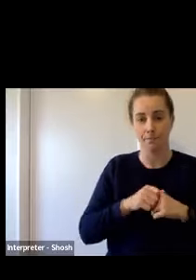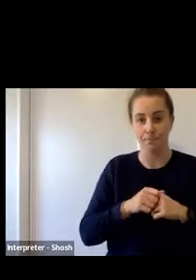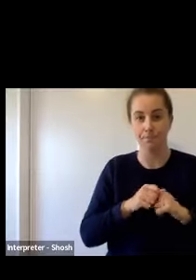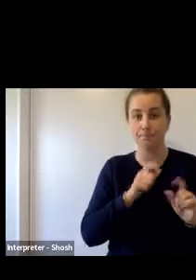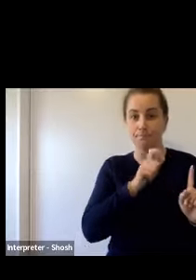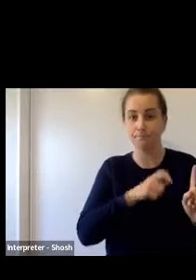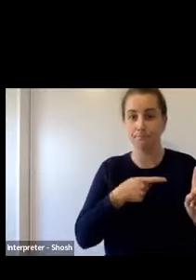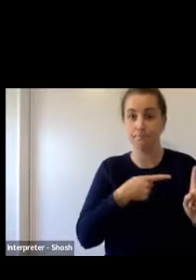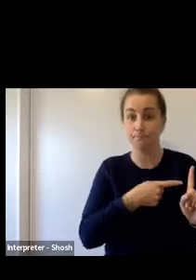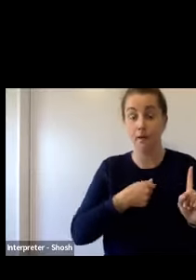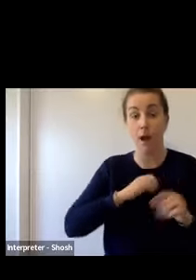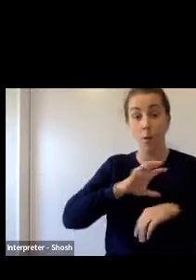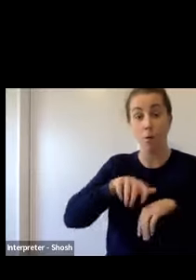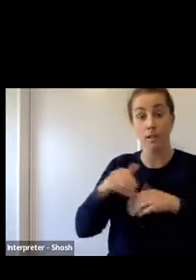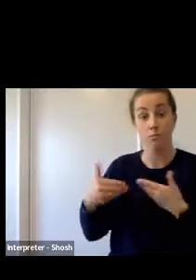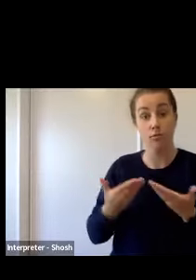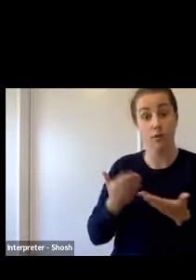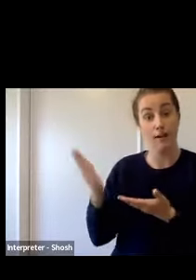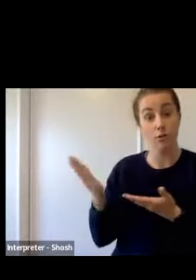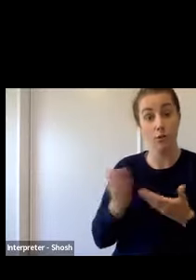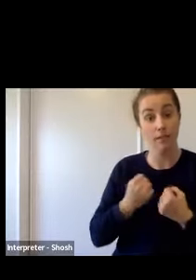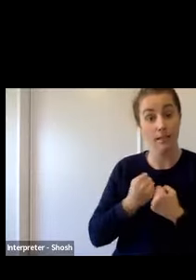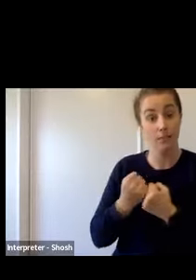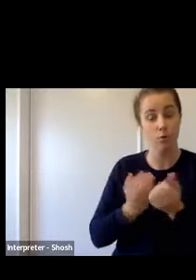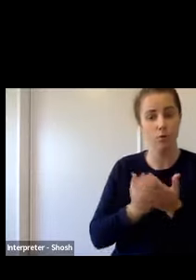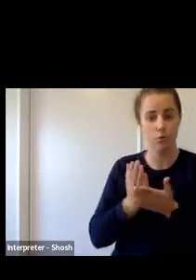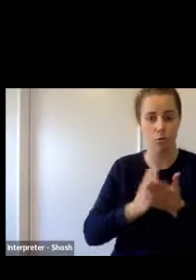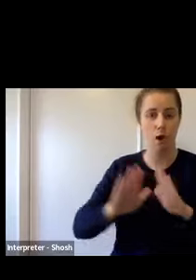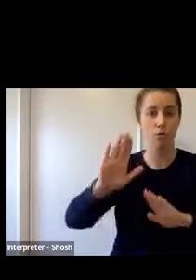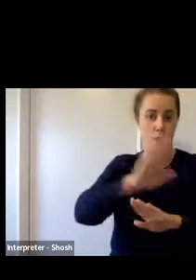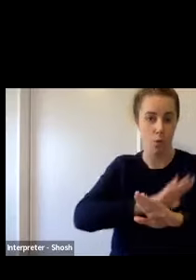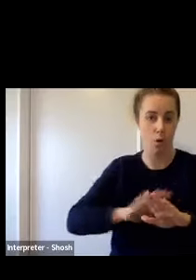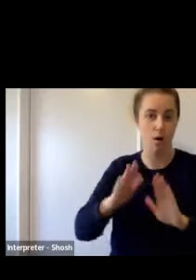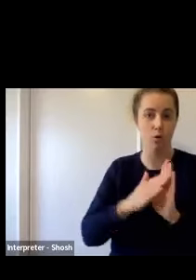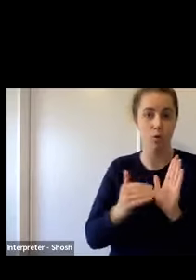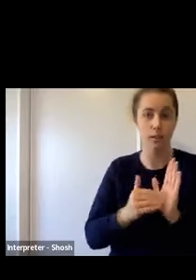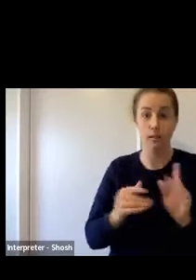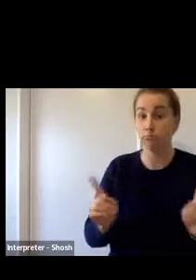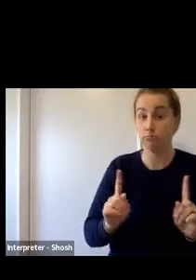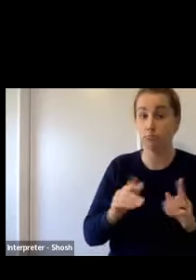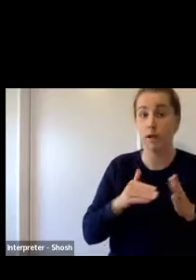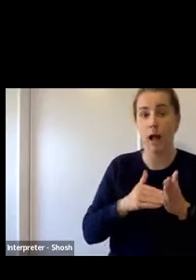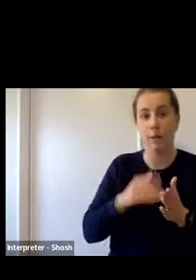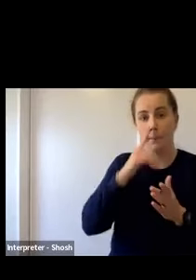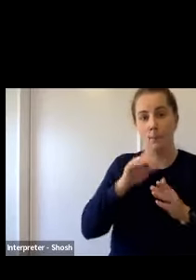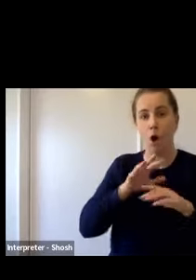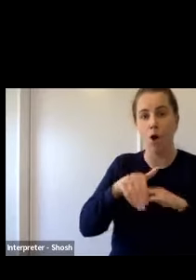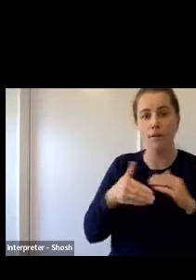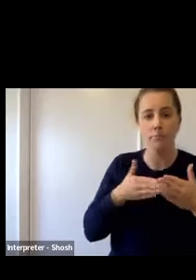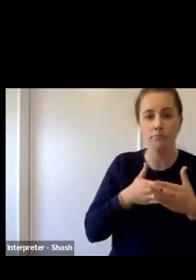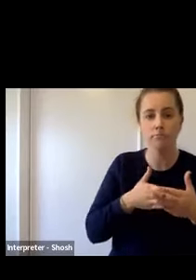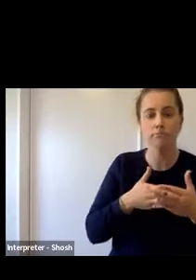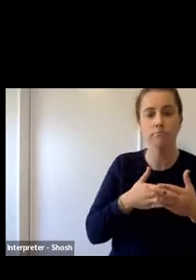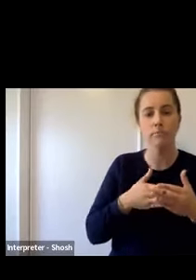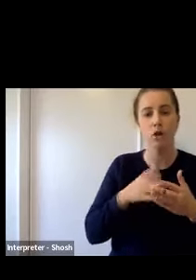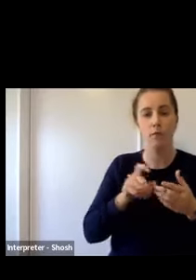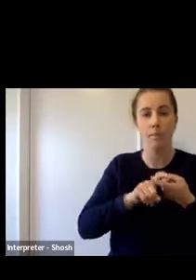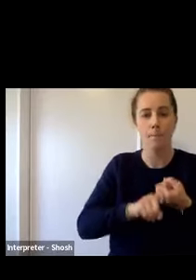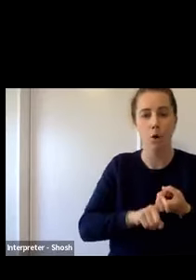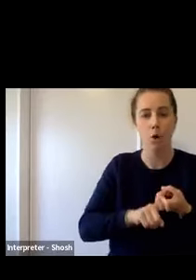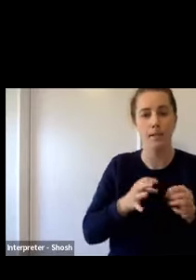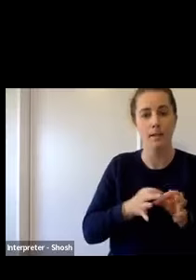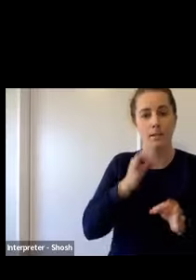our organisation provides services and support across Aotearoa New Zealand to help people overcome challenges following permanent